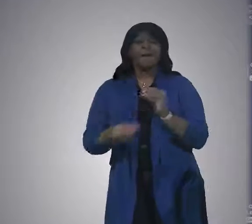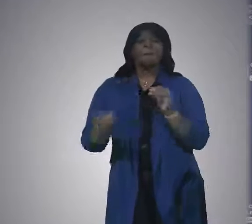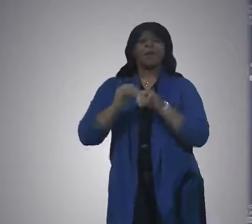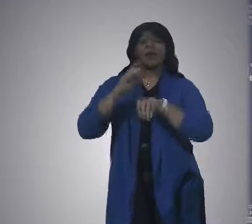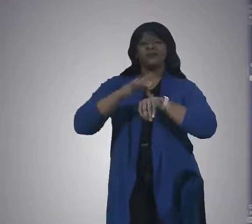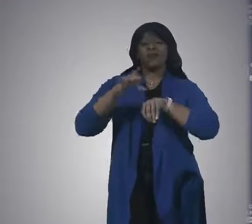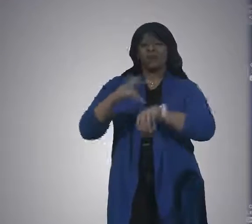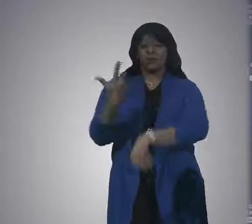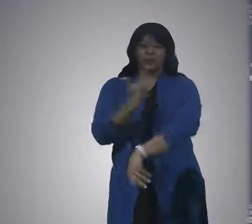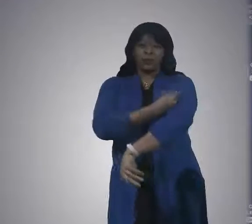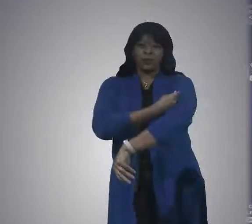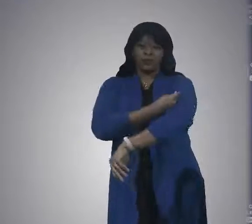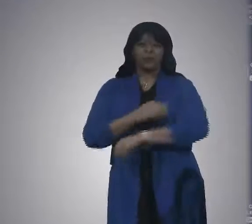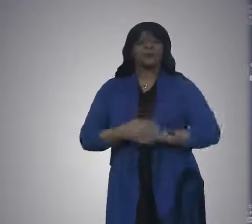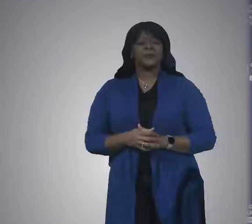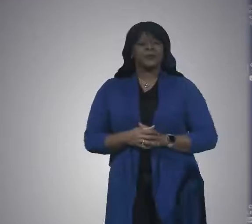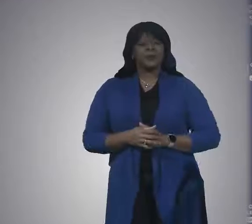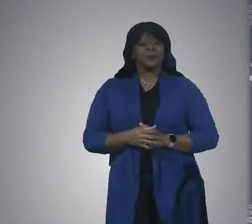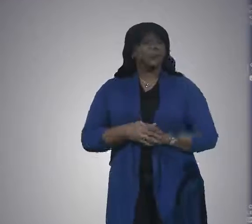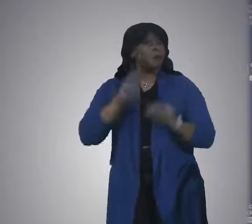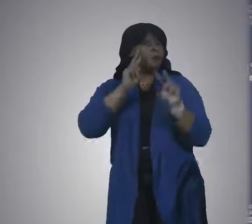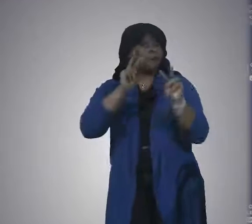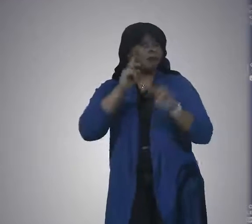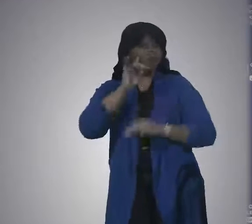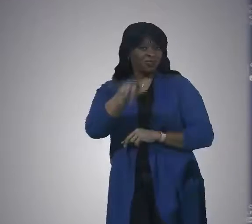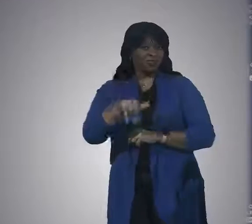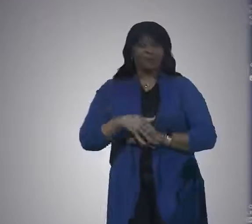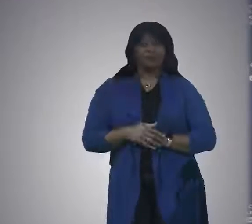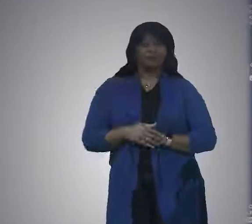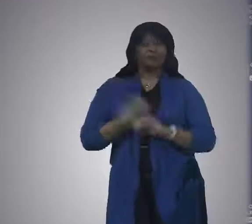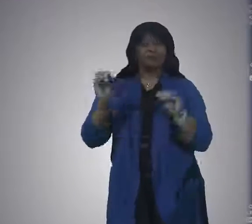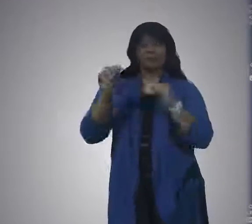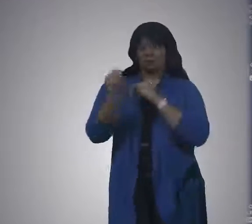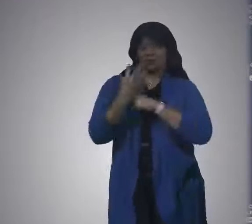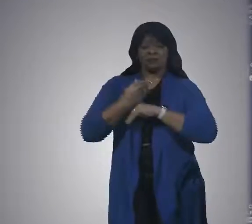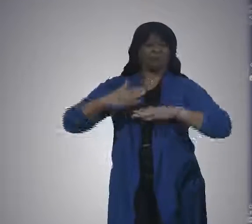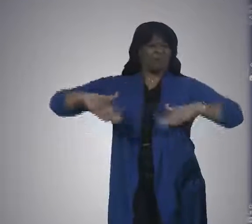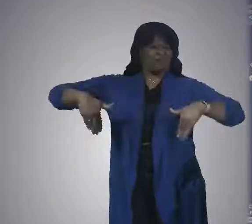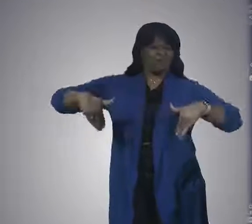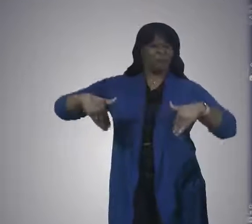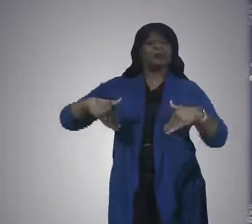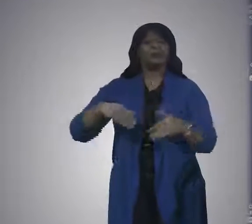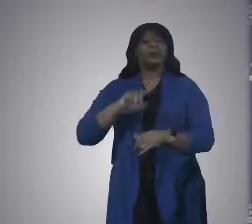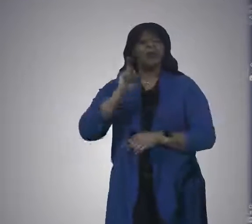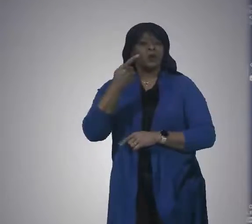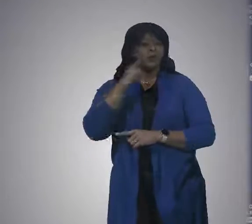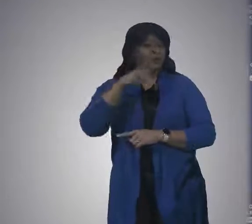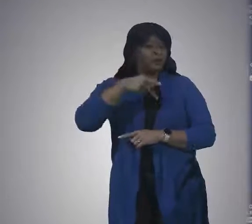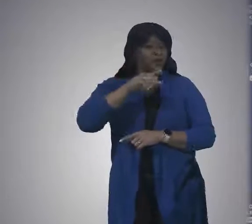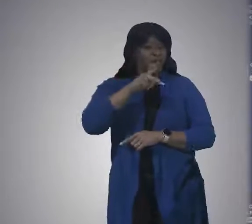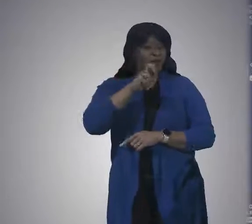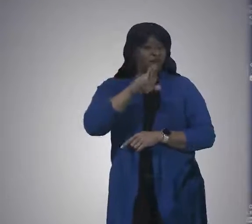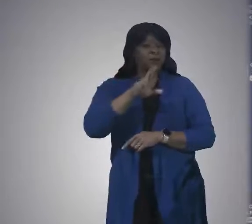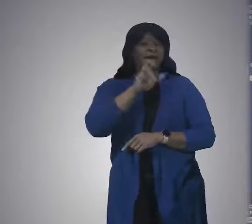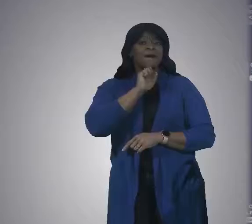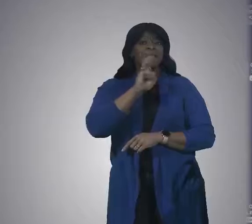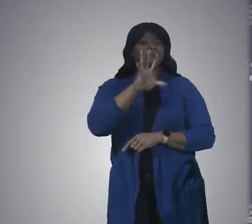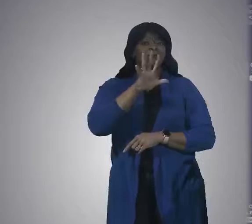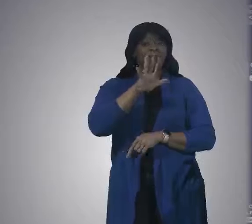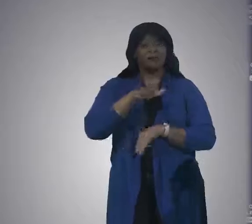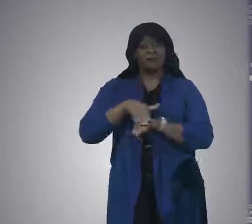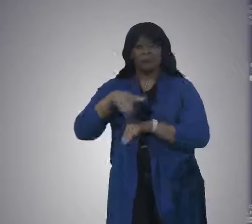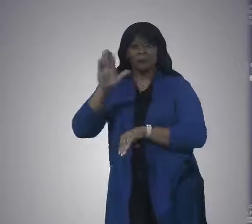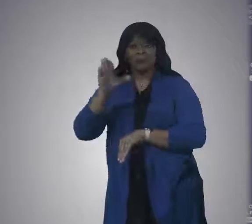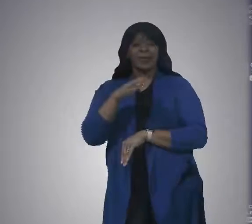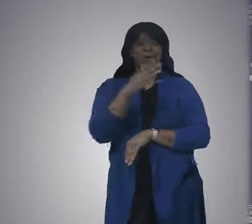available boosters. So stay tuned for that. We don't have any guidance right now. Today it's only for Pfizer, 65 and older, and